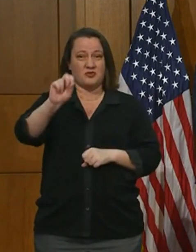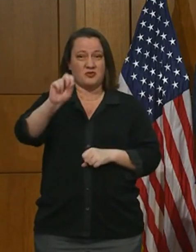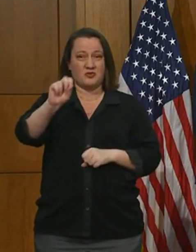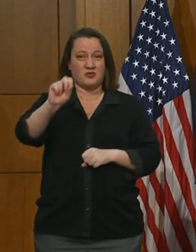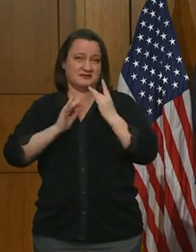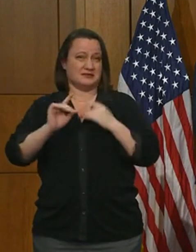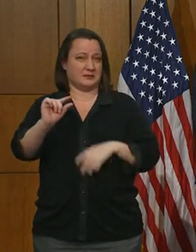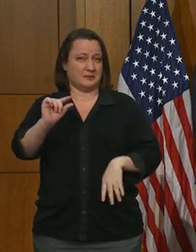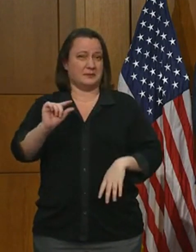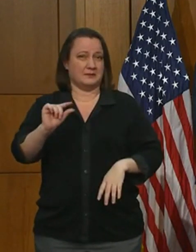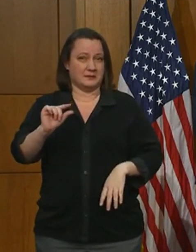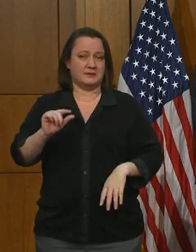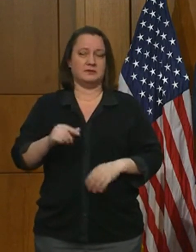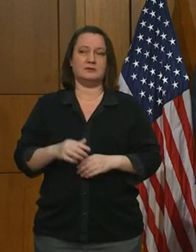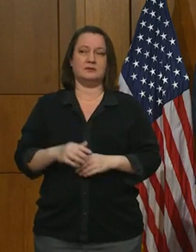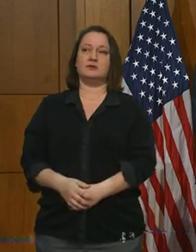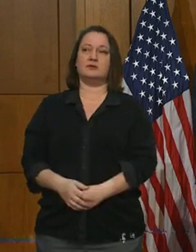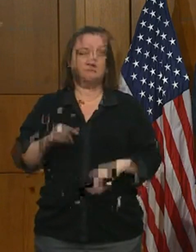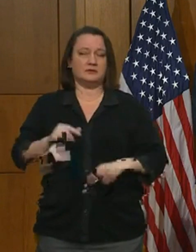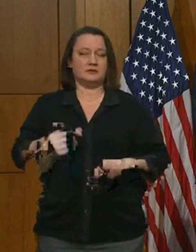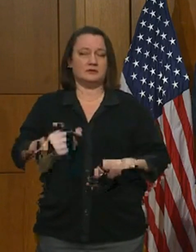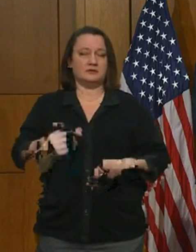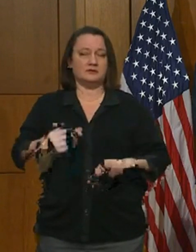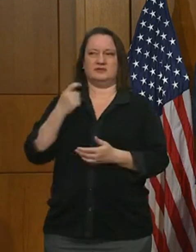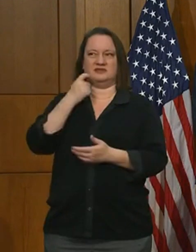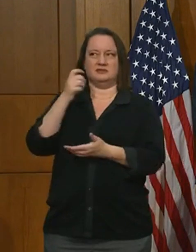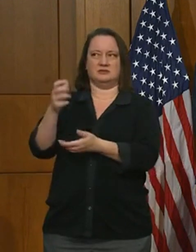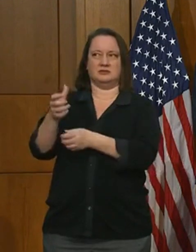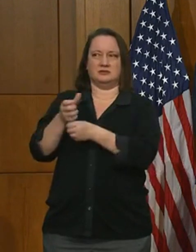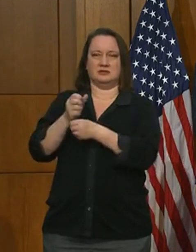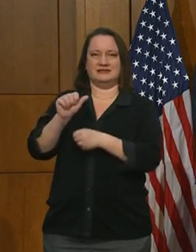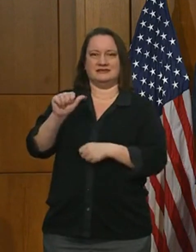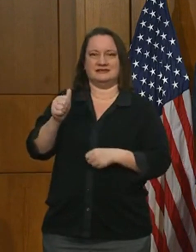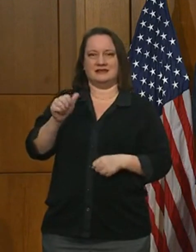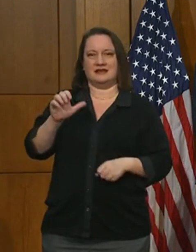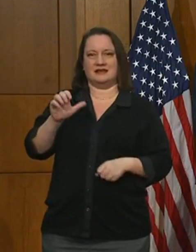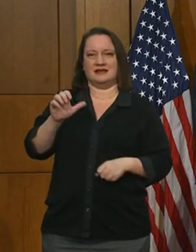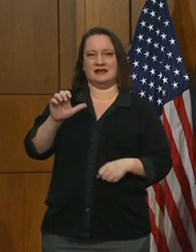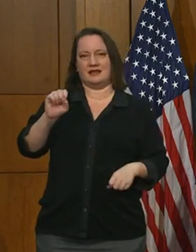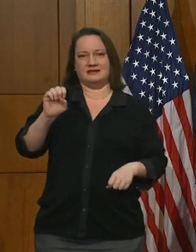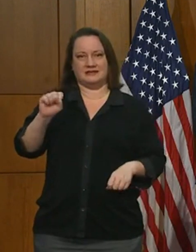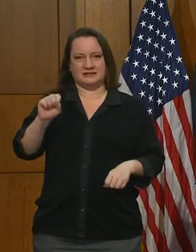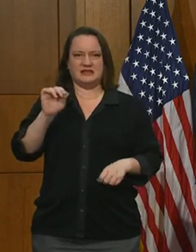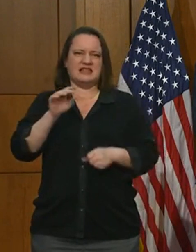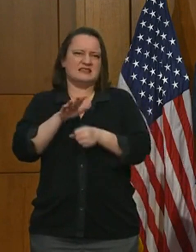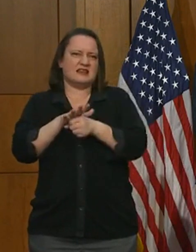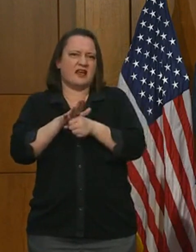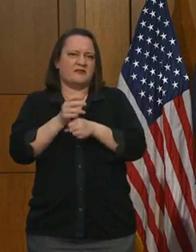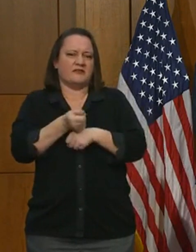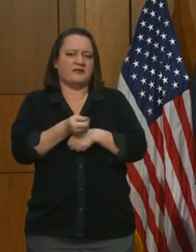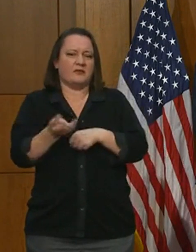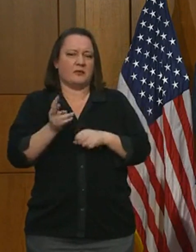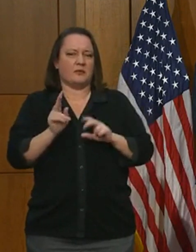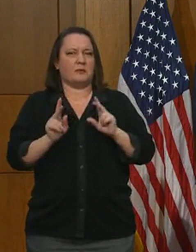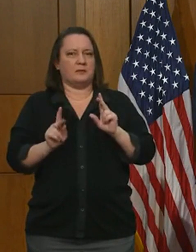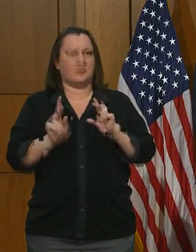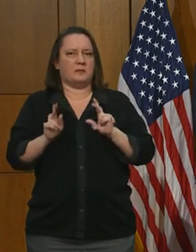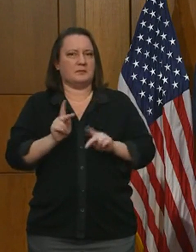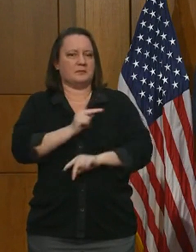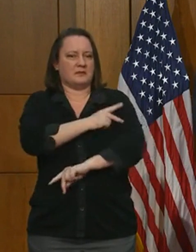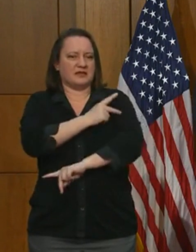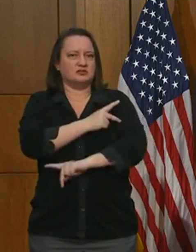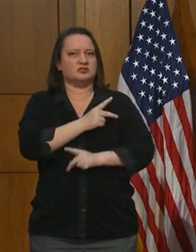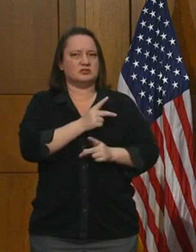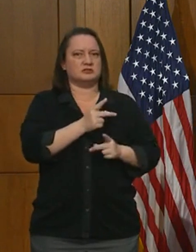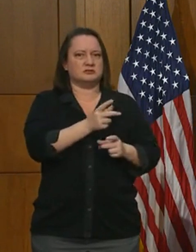received 10 cases, which was just enough for a handful of patients,